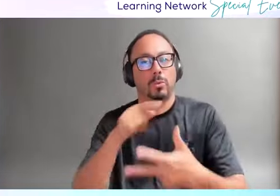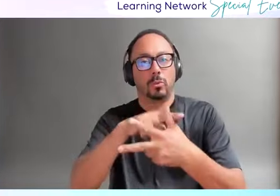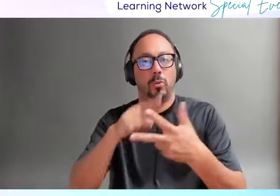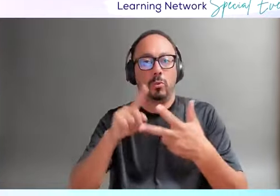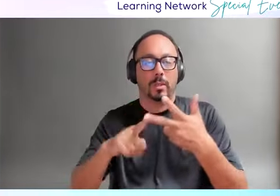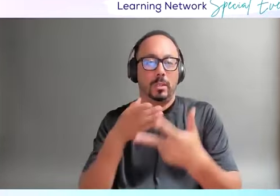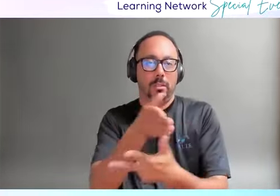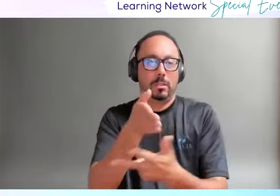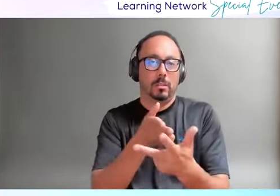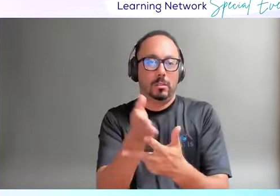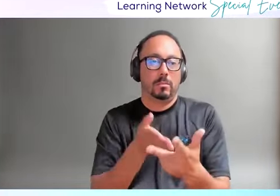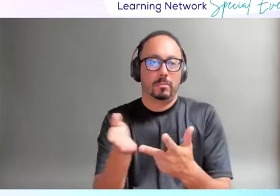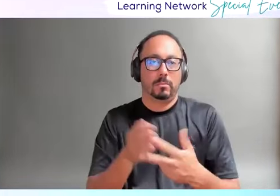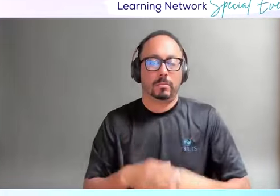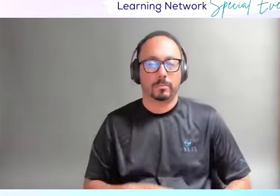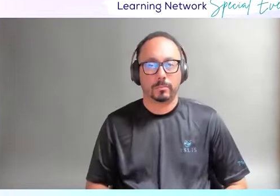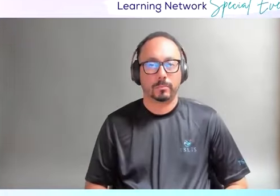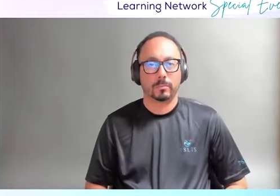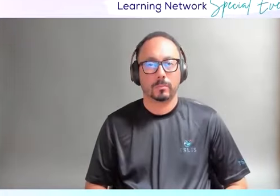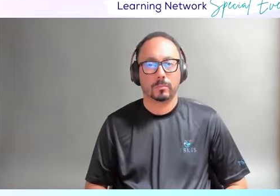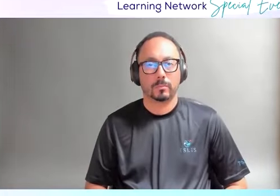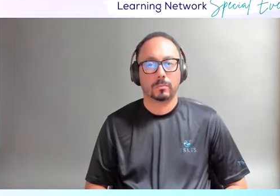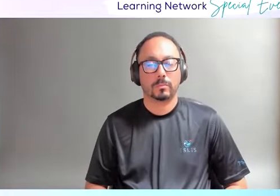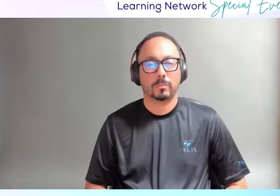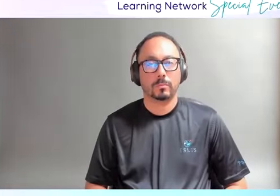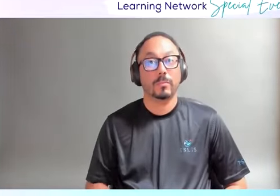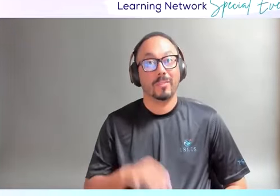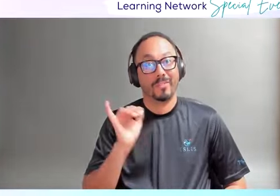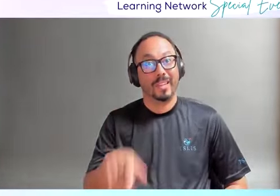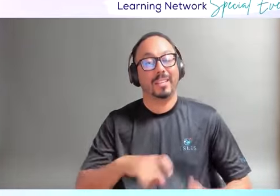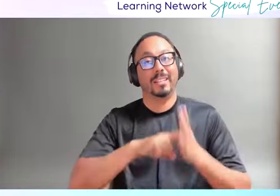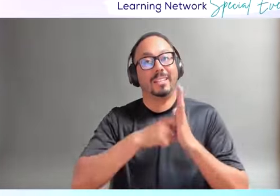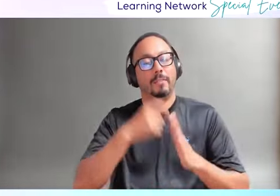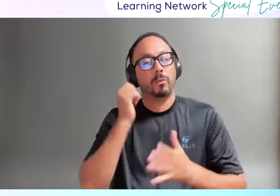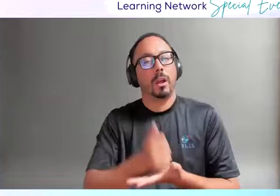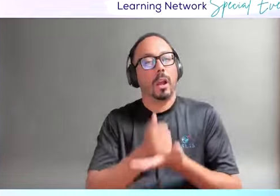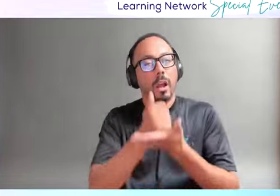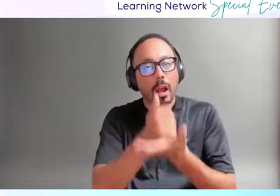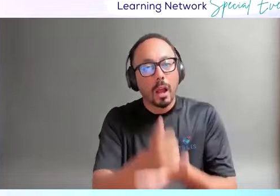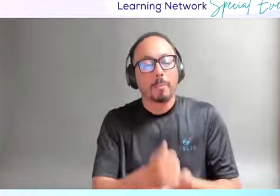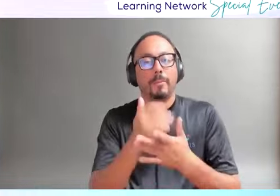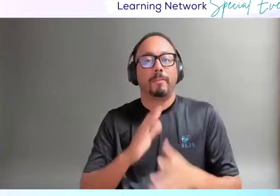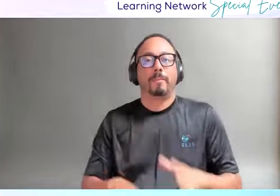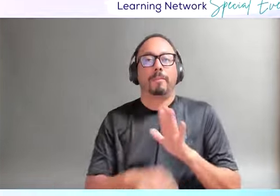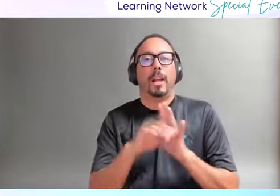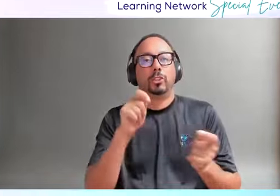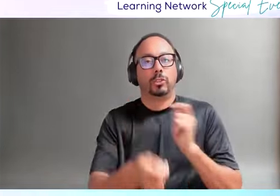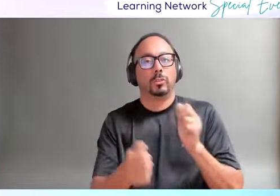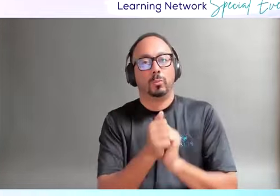key to finding change pathways with women. It can also be a key to finding